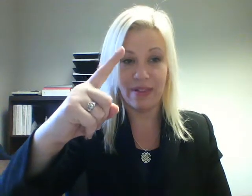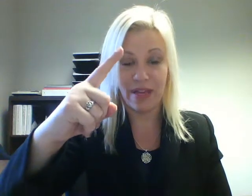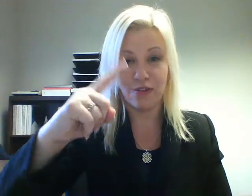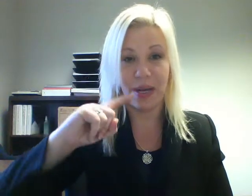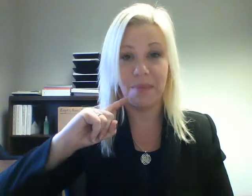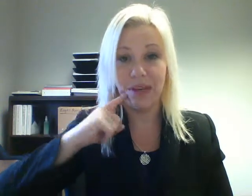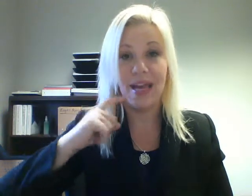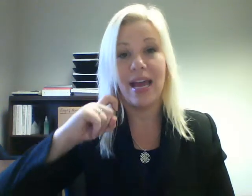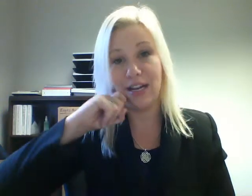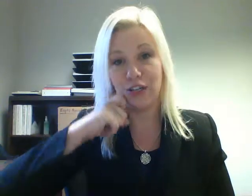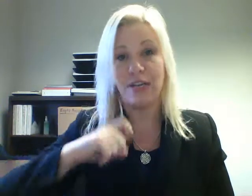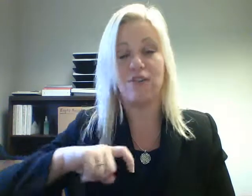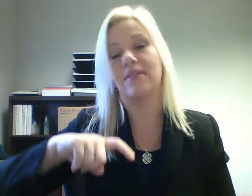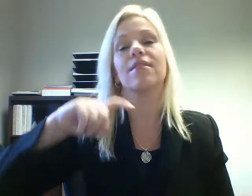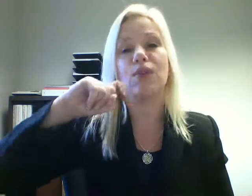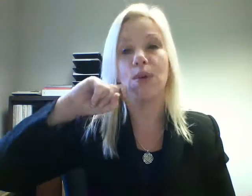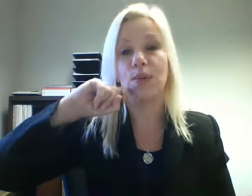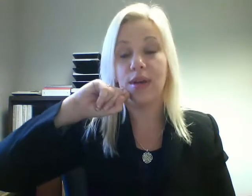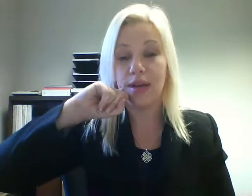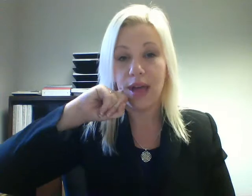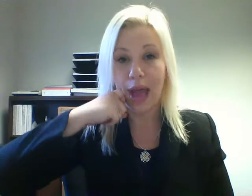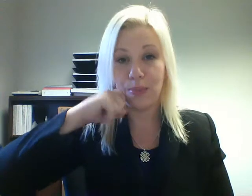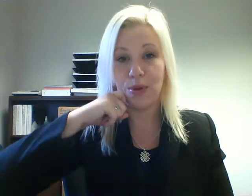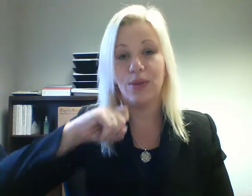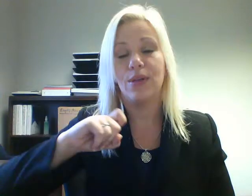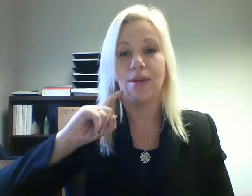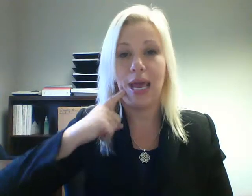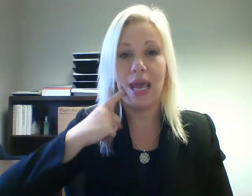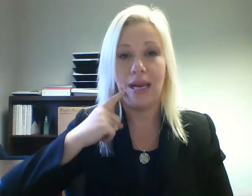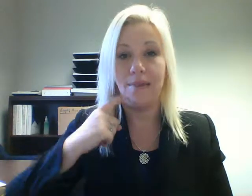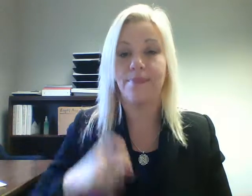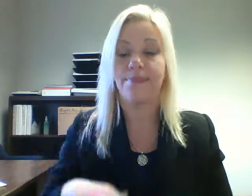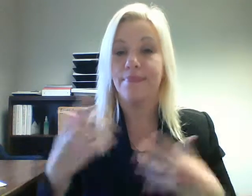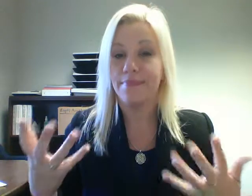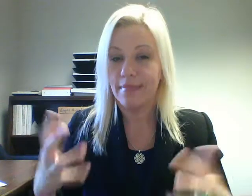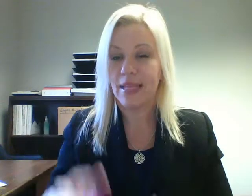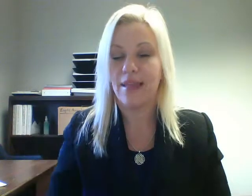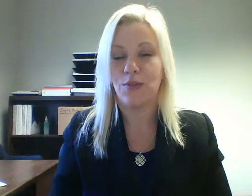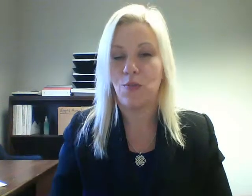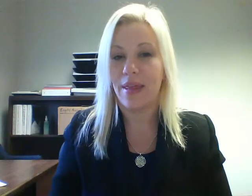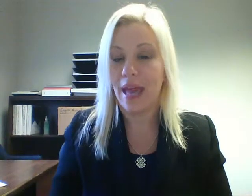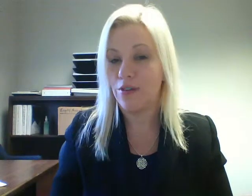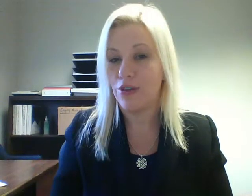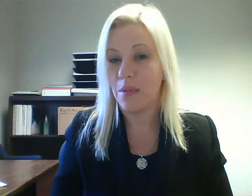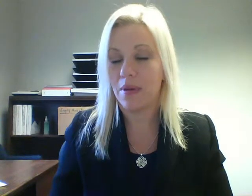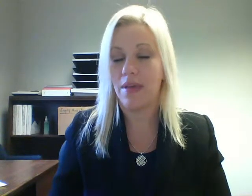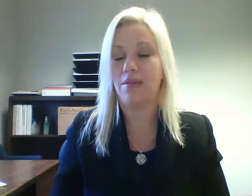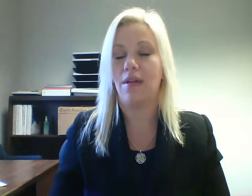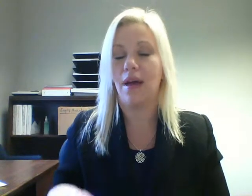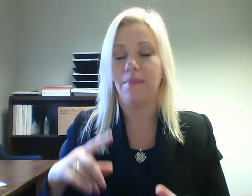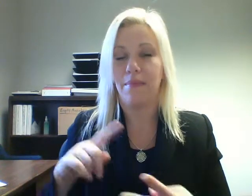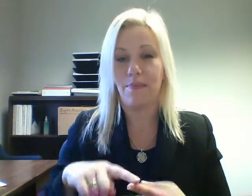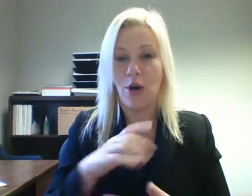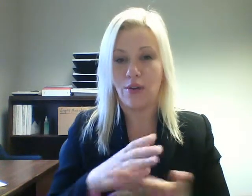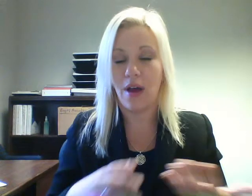hand shape, and it changes it. So apple, candy. That's why the hand shape is part